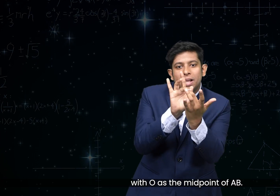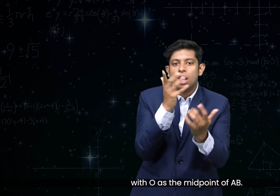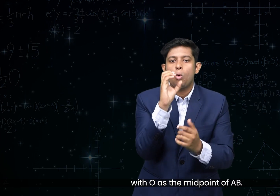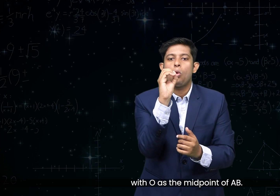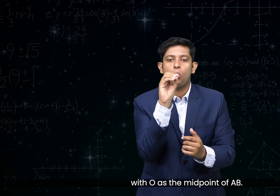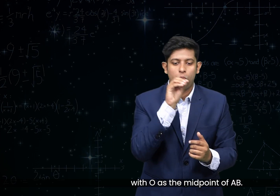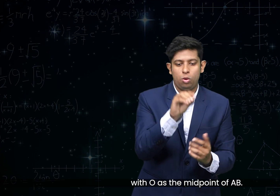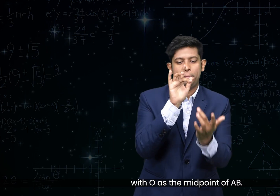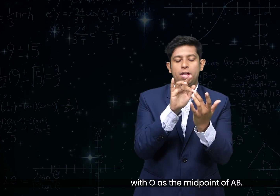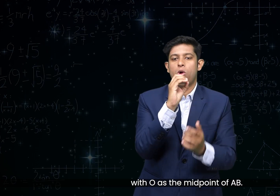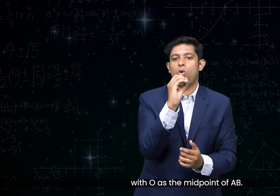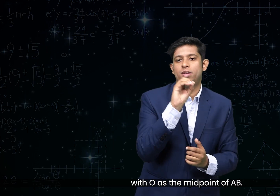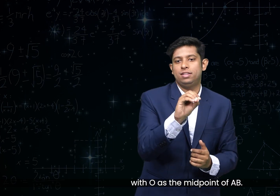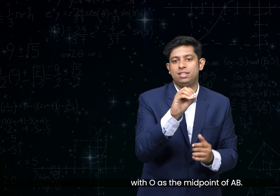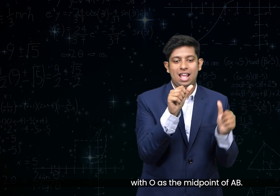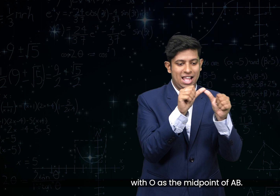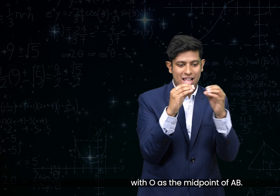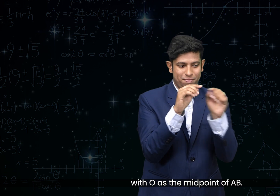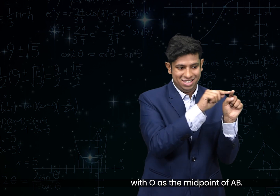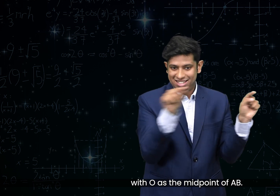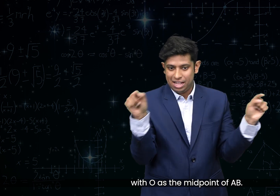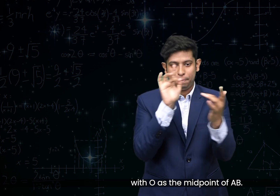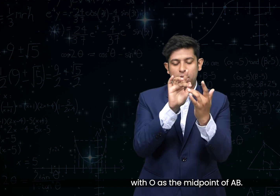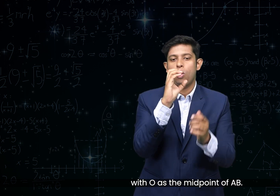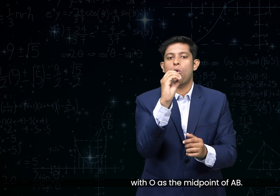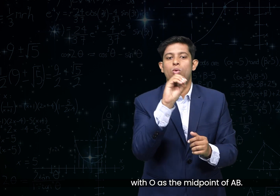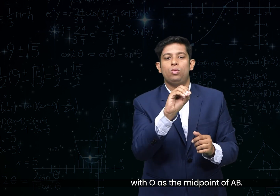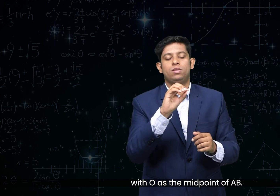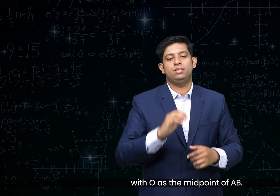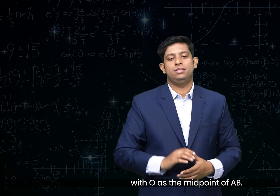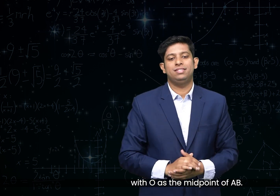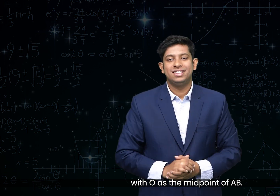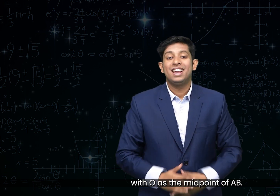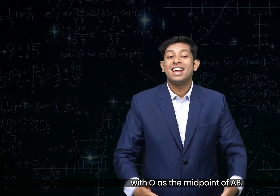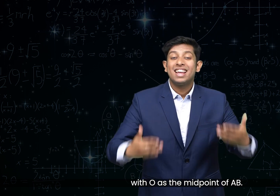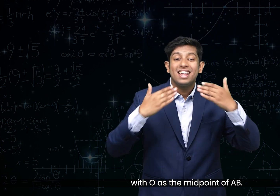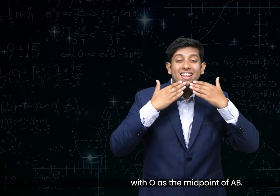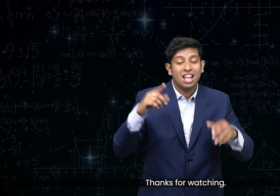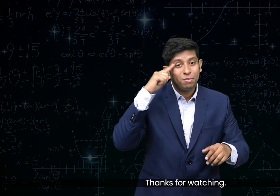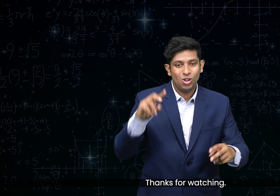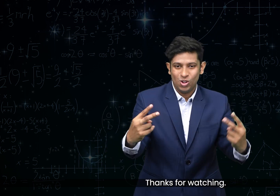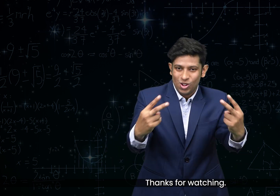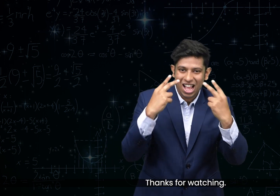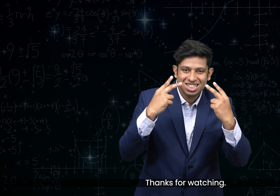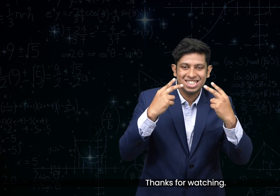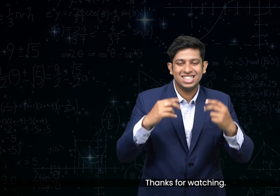of AB. Thanks for watching.